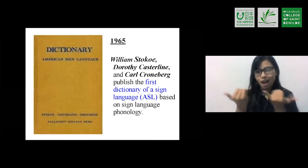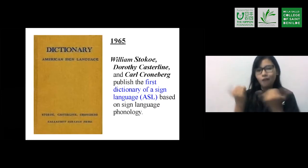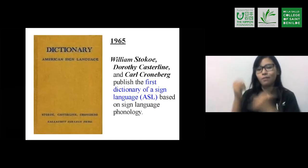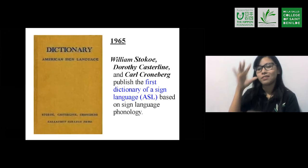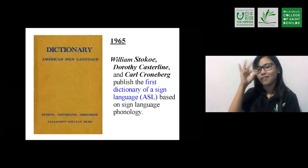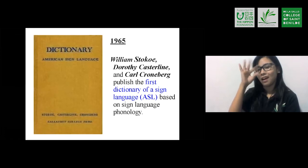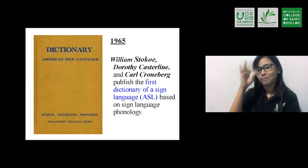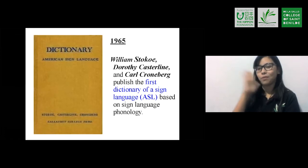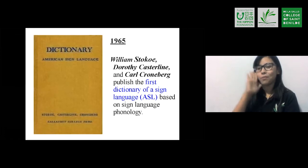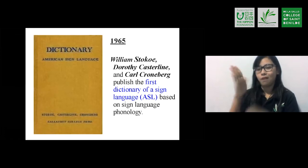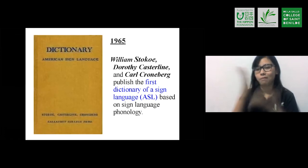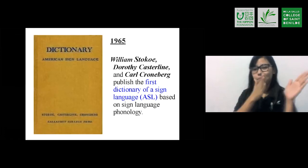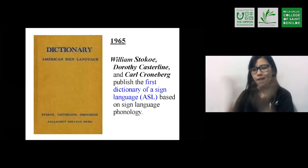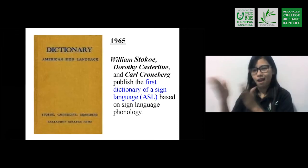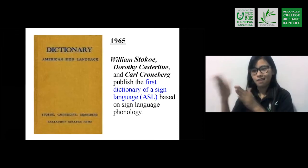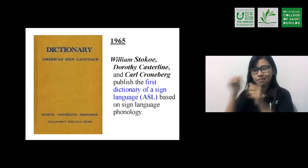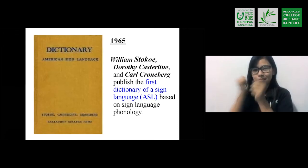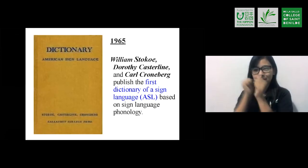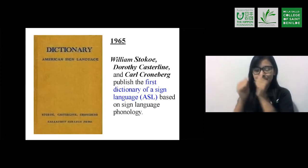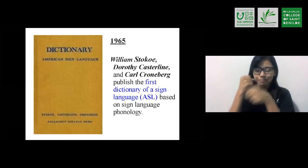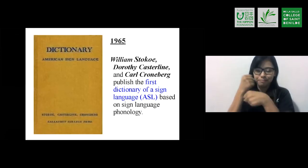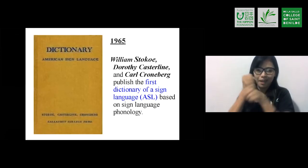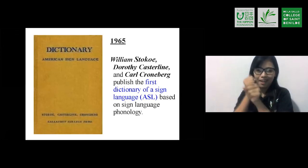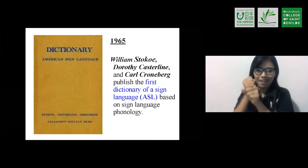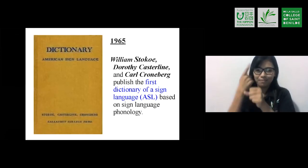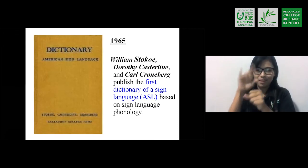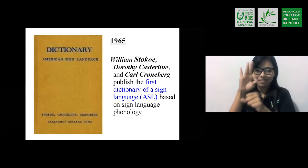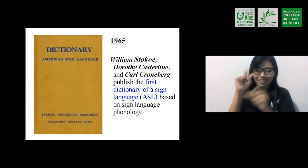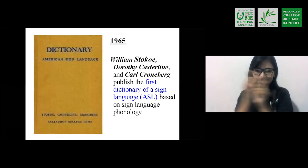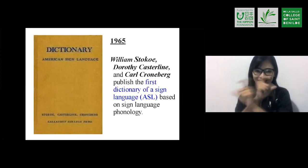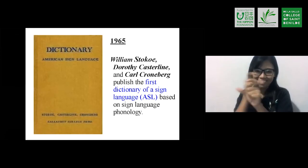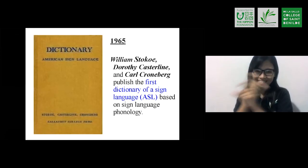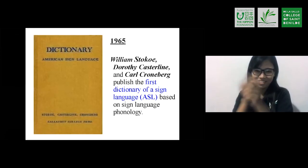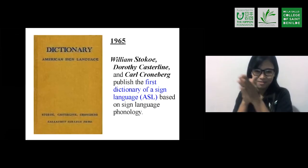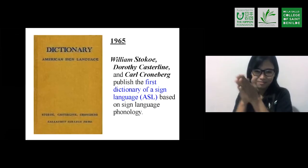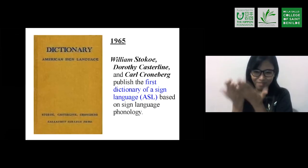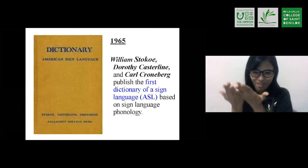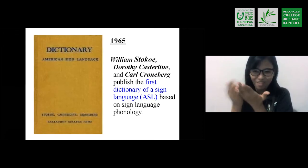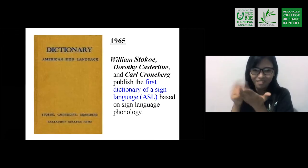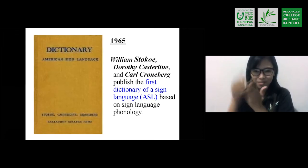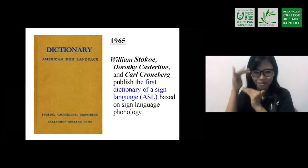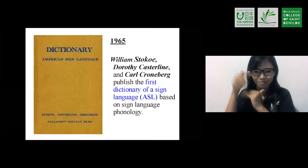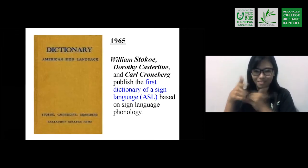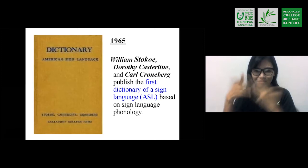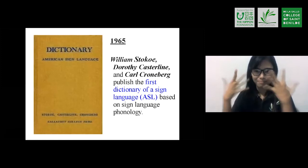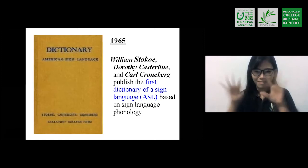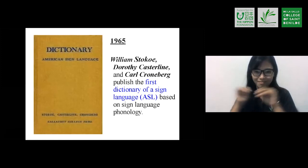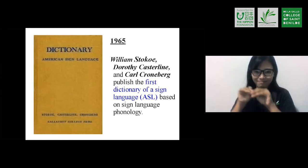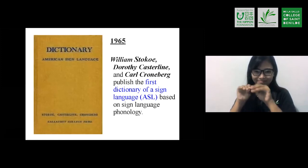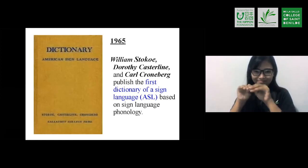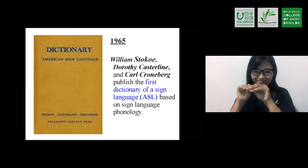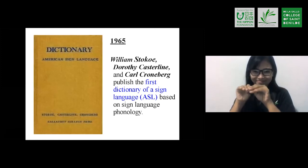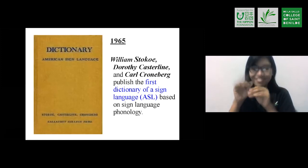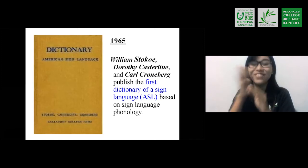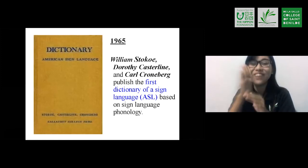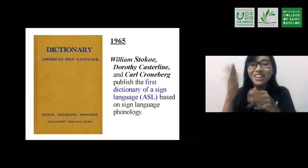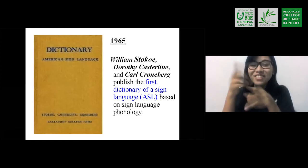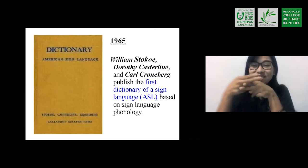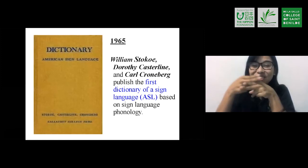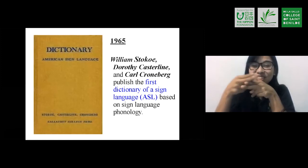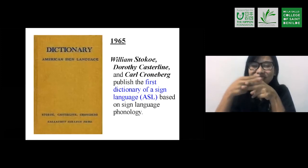So I hope that, you know, this will inspire Jasmine to create our own